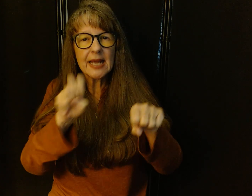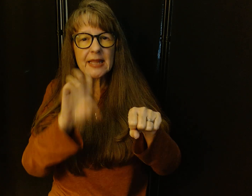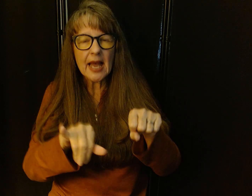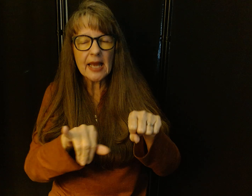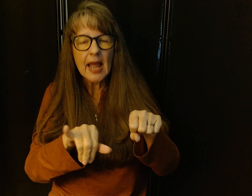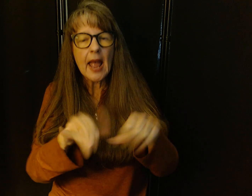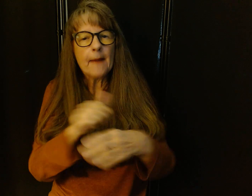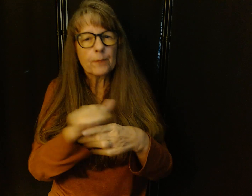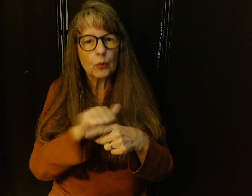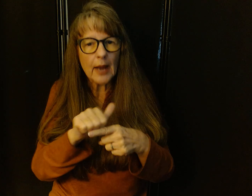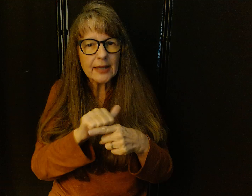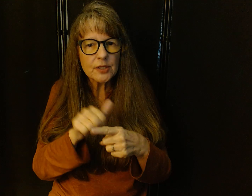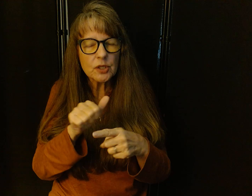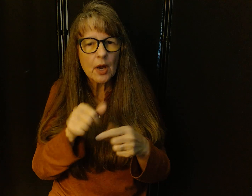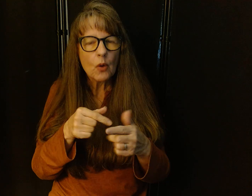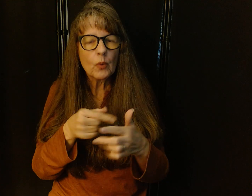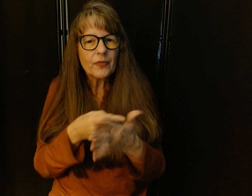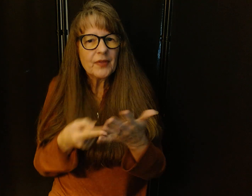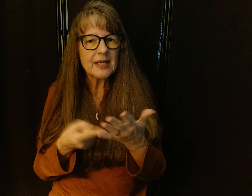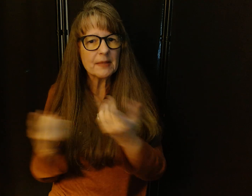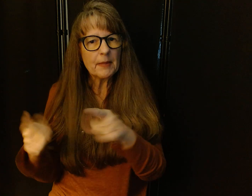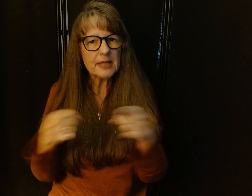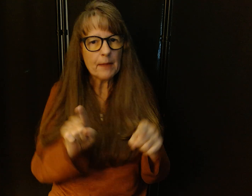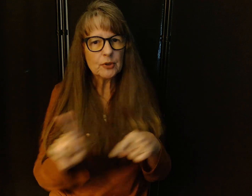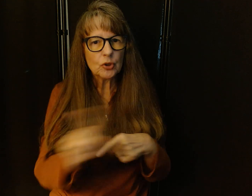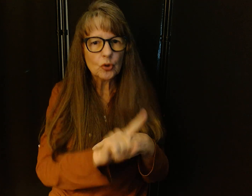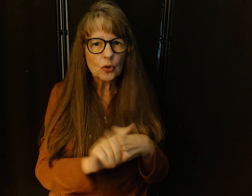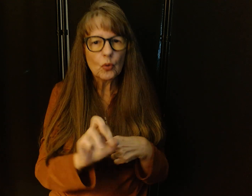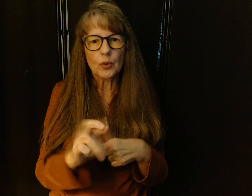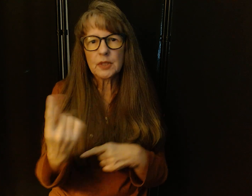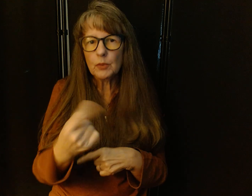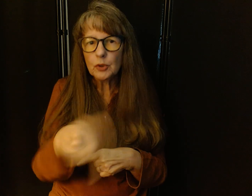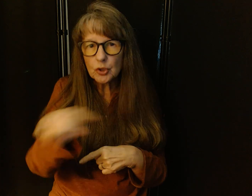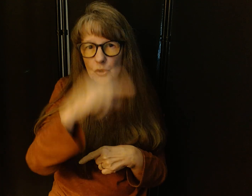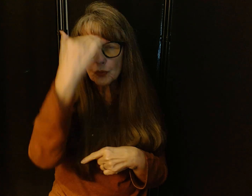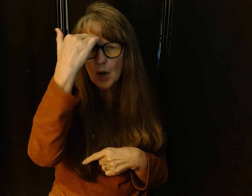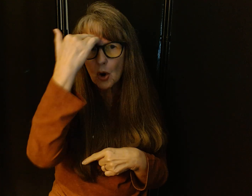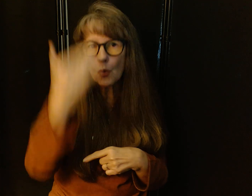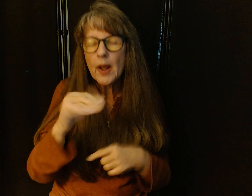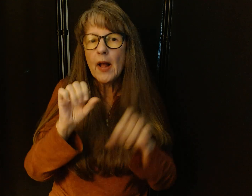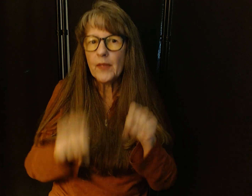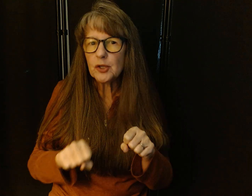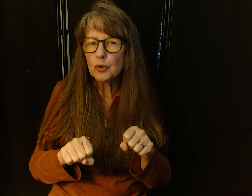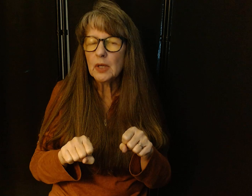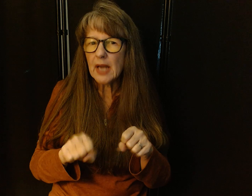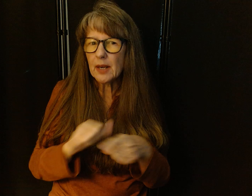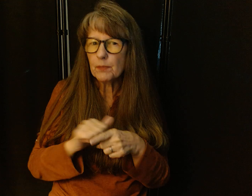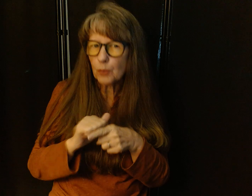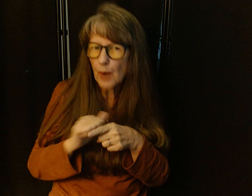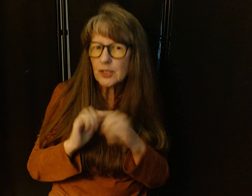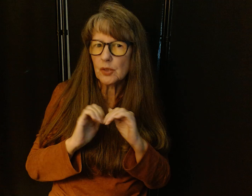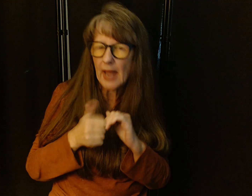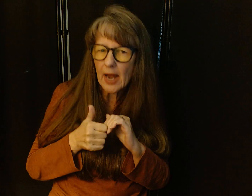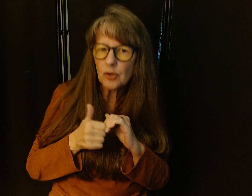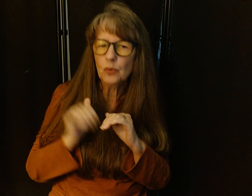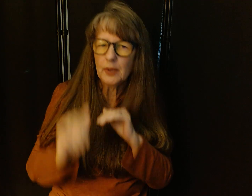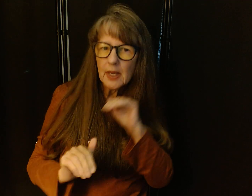that and practice with things that maybe has happened to you or someone that you know, and that you can kind of practice on how you would